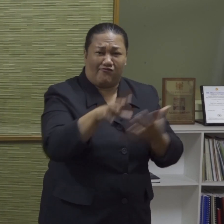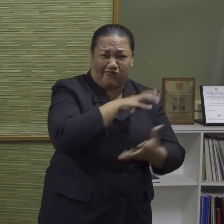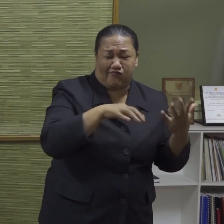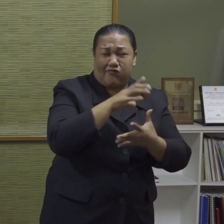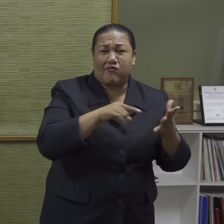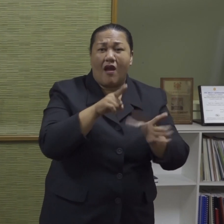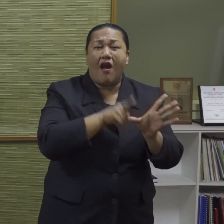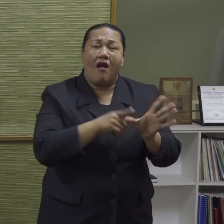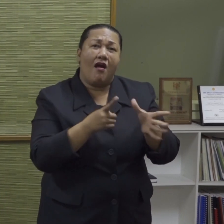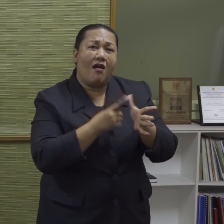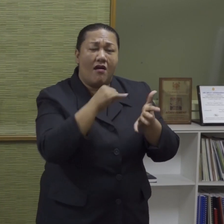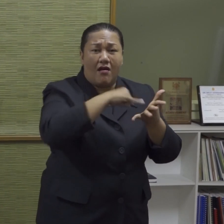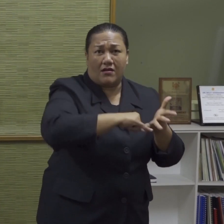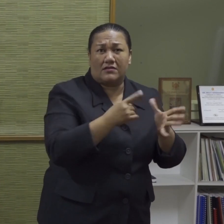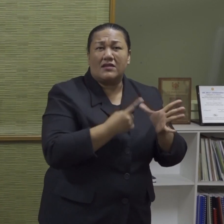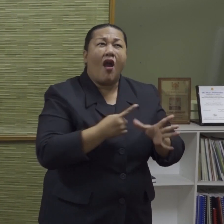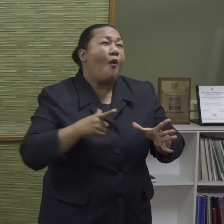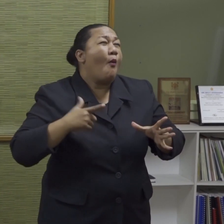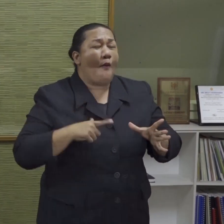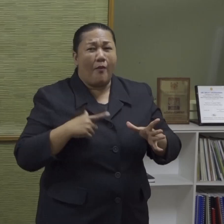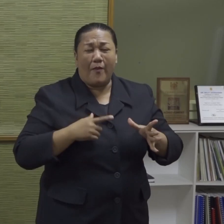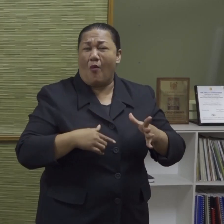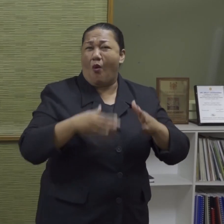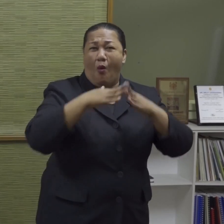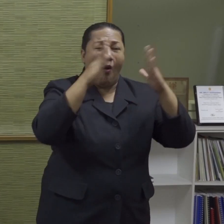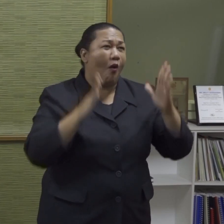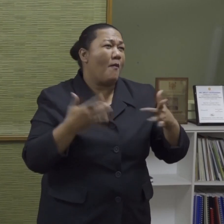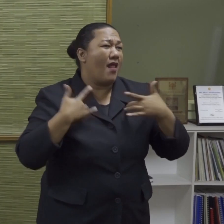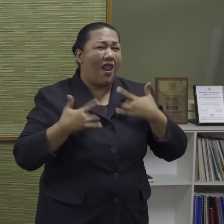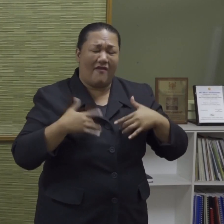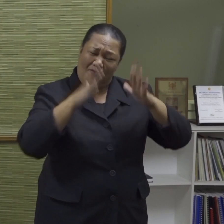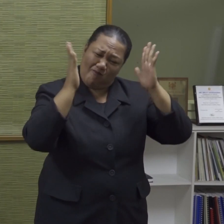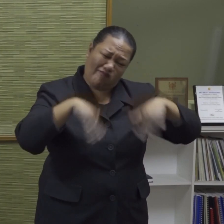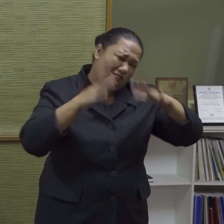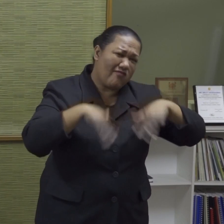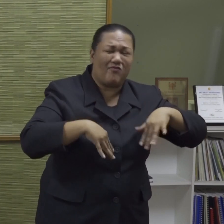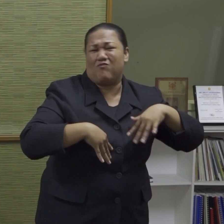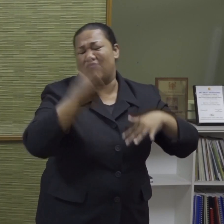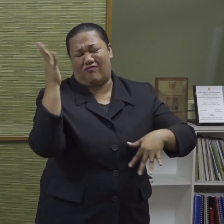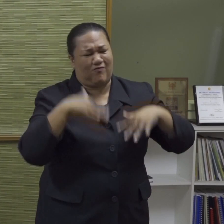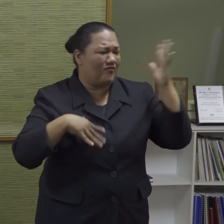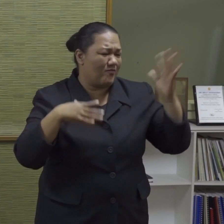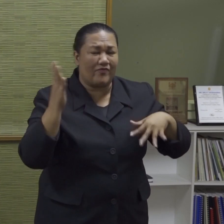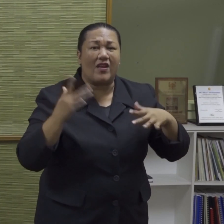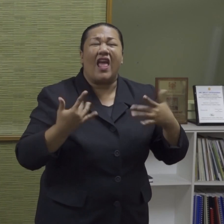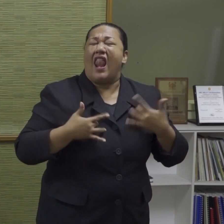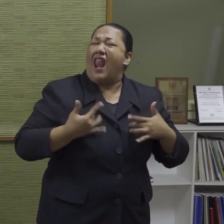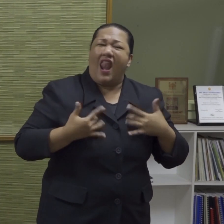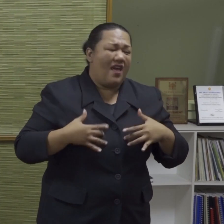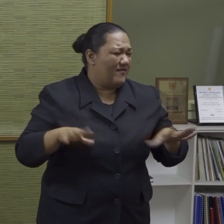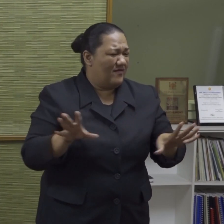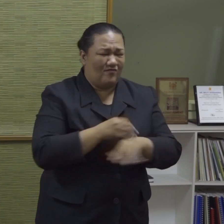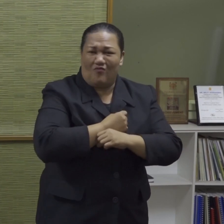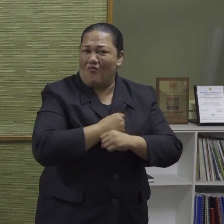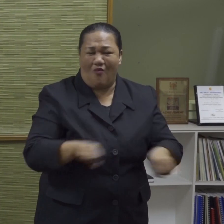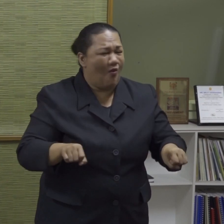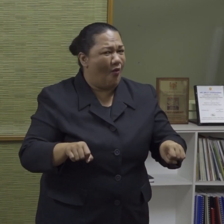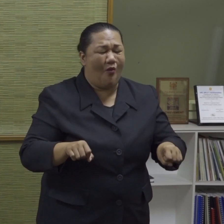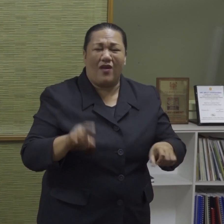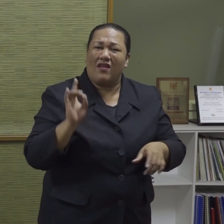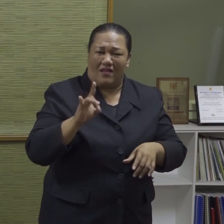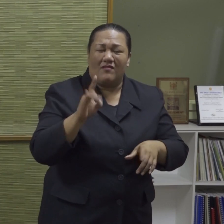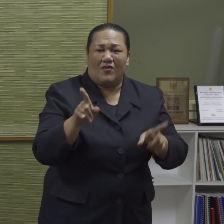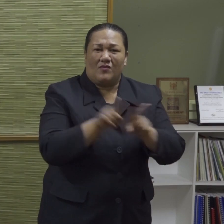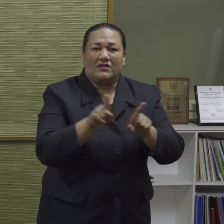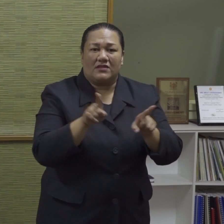leaving devastating impacts of their homes, lives, livestock, and infrastructure. Today, we are doing the exact